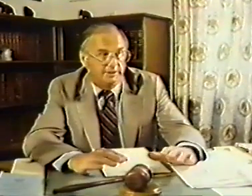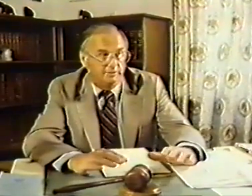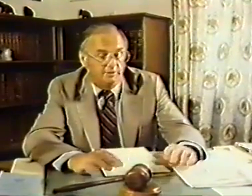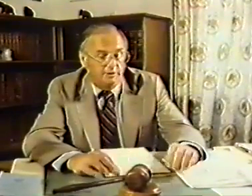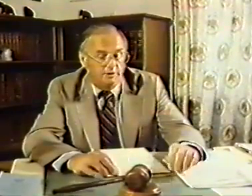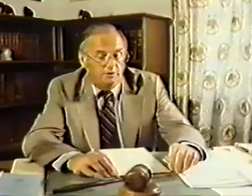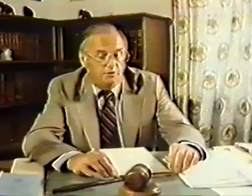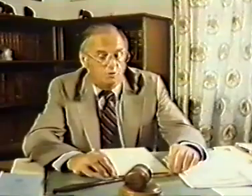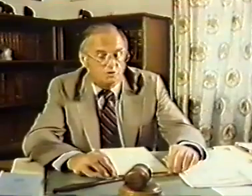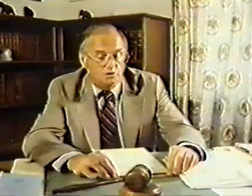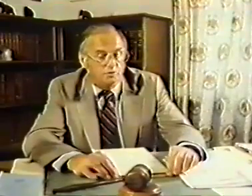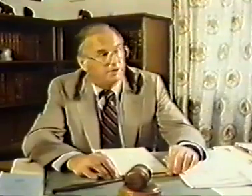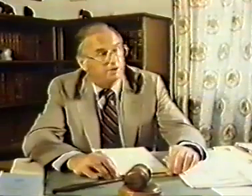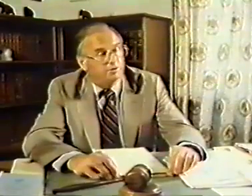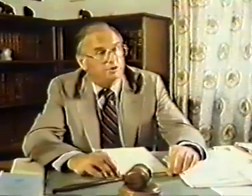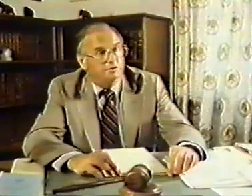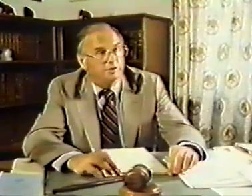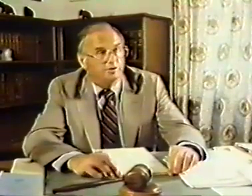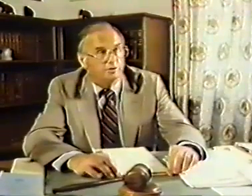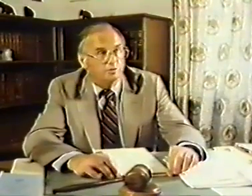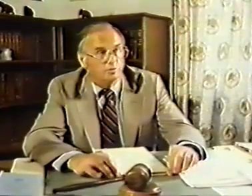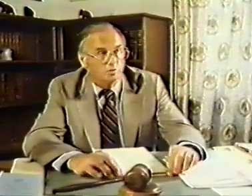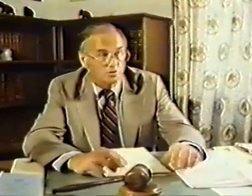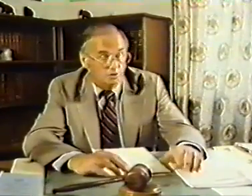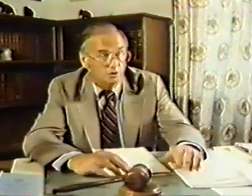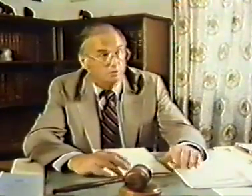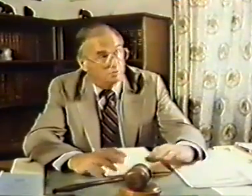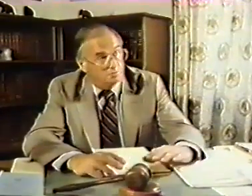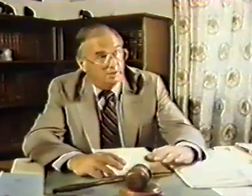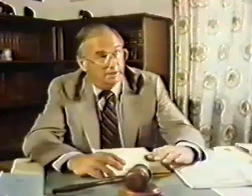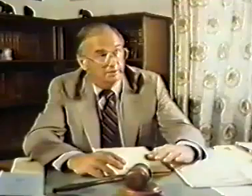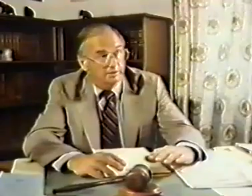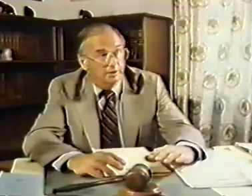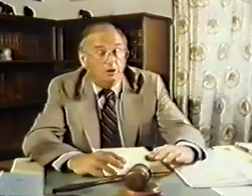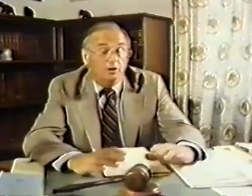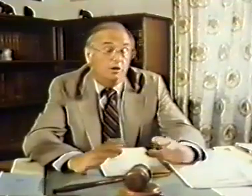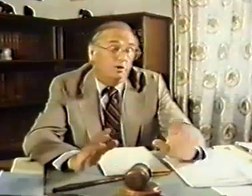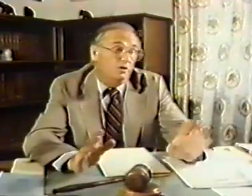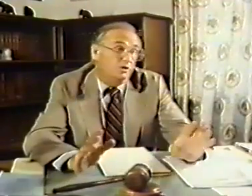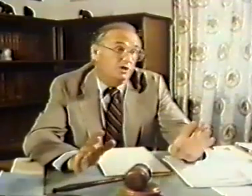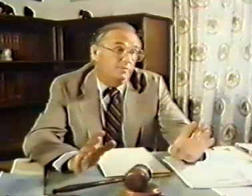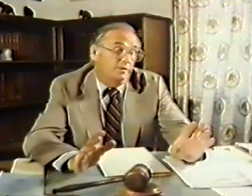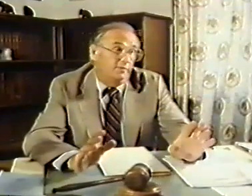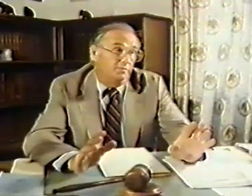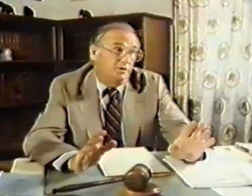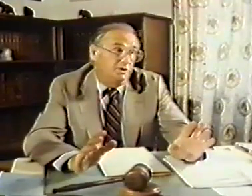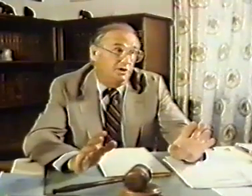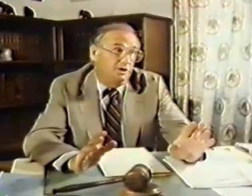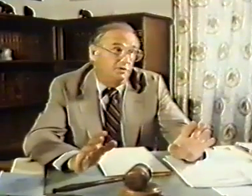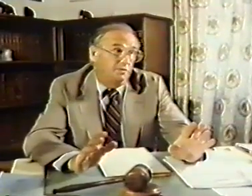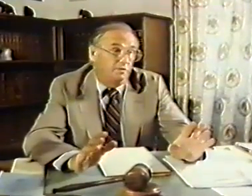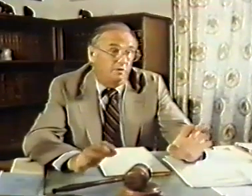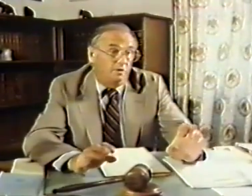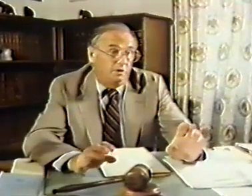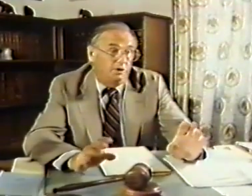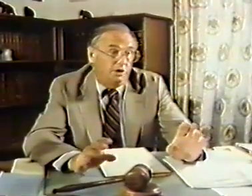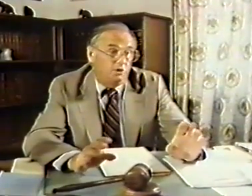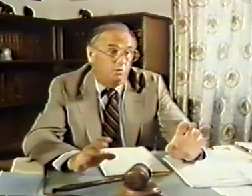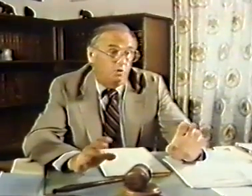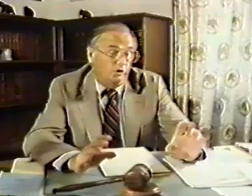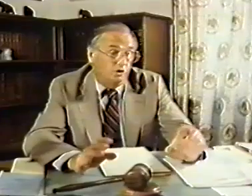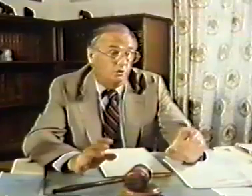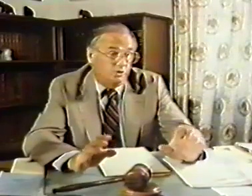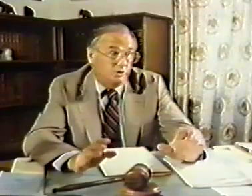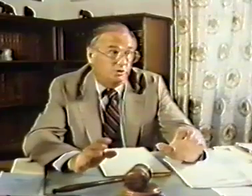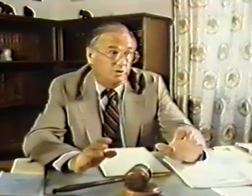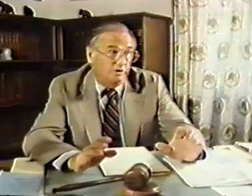dollar amount. There was no evaluation of either what was good and what was bad. A good example of that would be education. Education